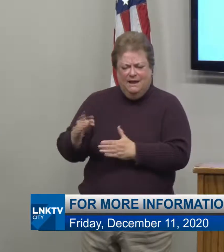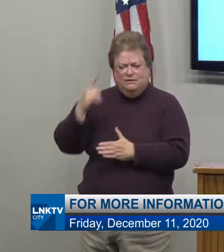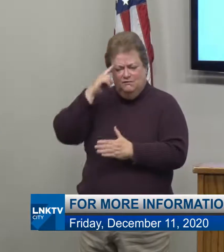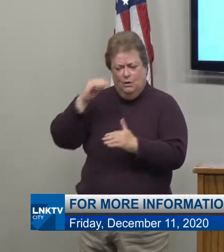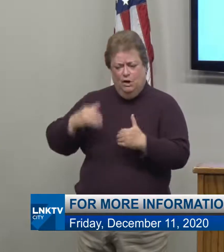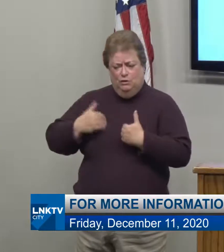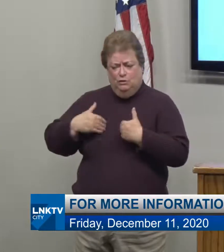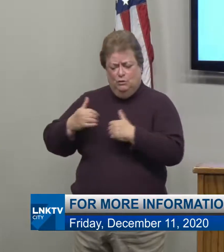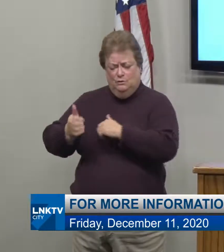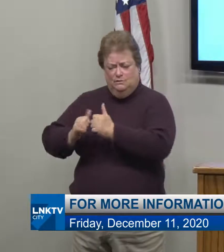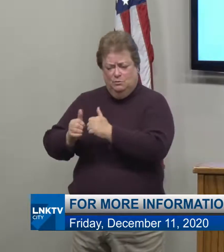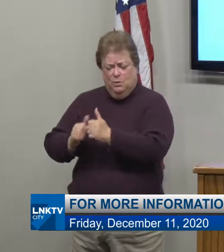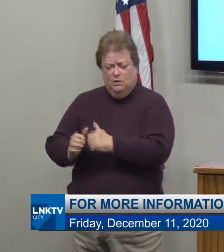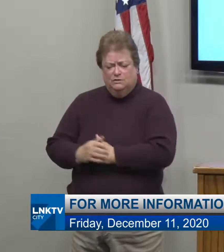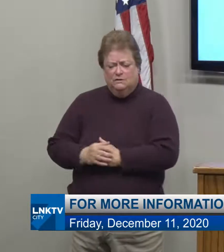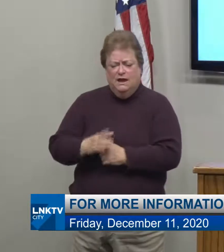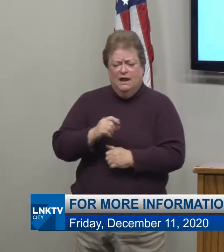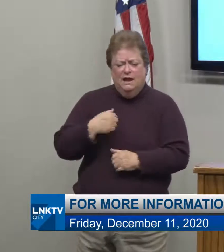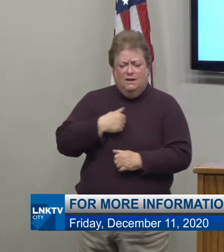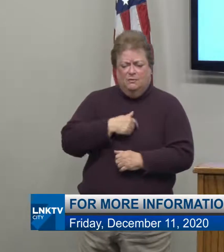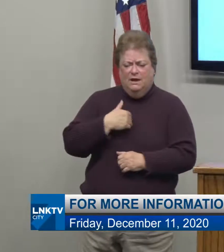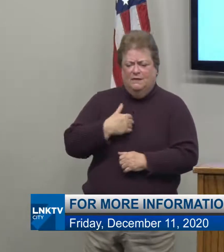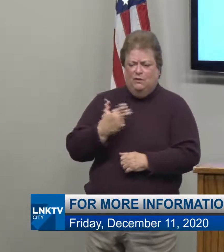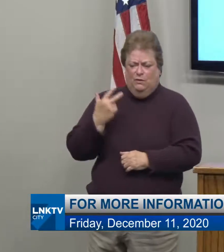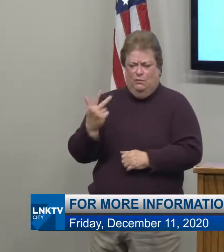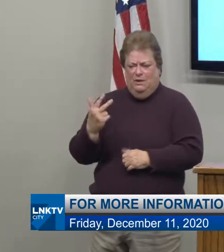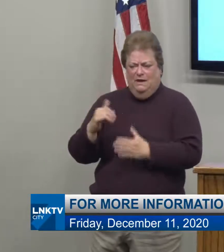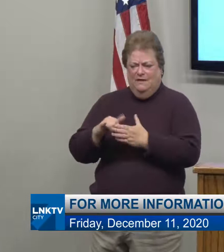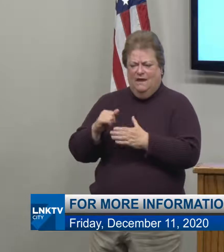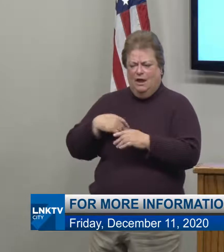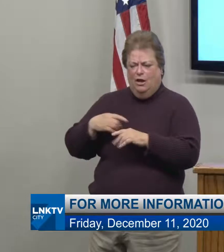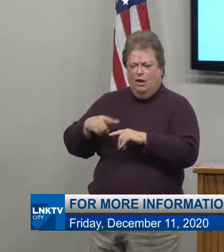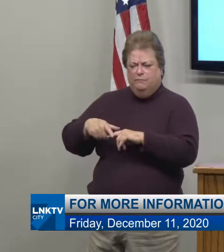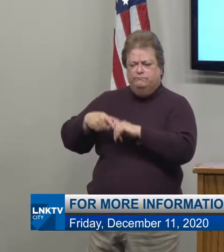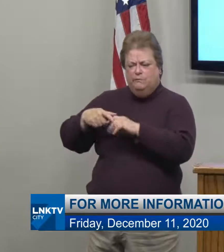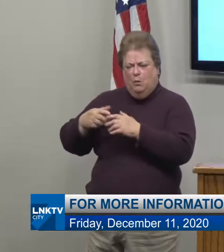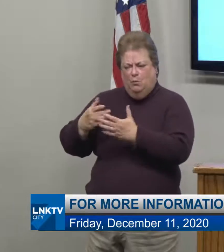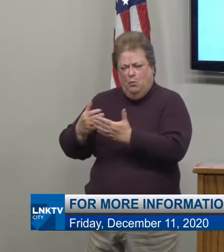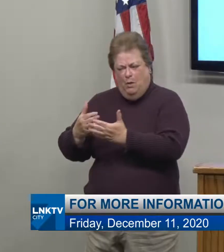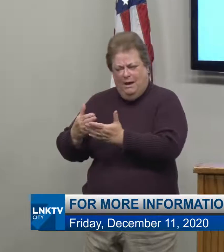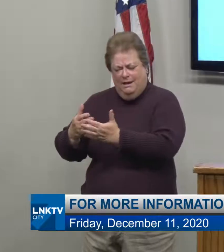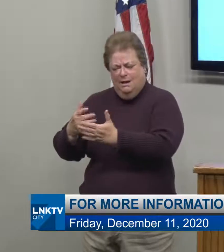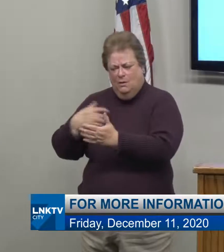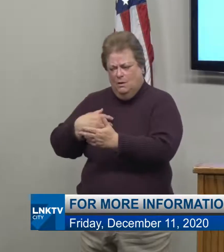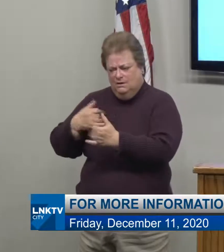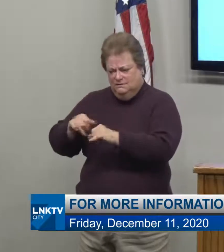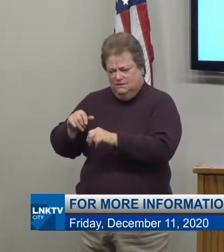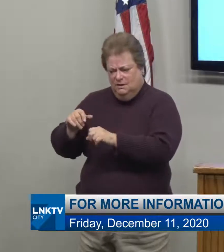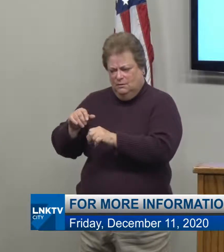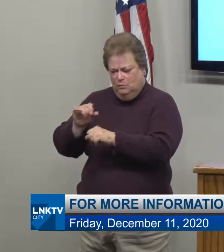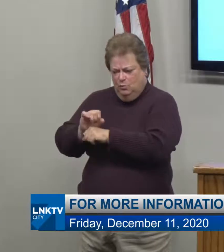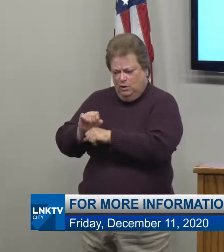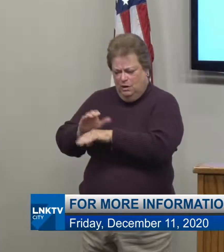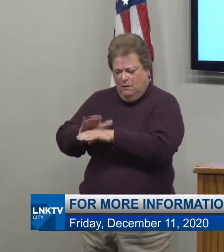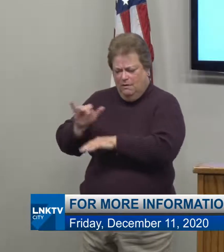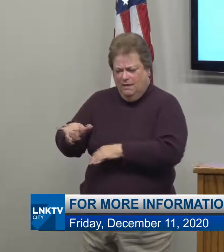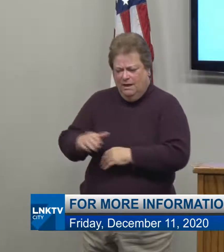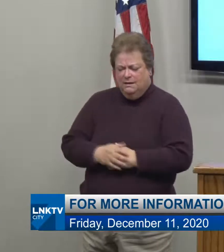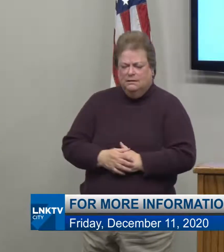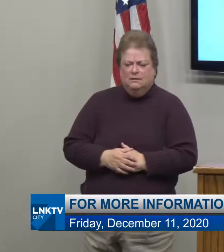and probably, I think we have 3 that are pending that we're working on. We've had just a